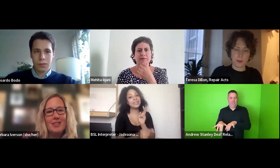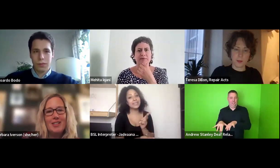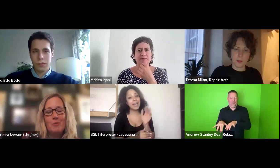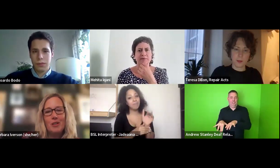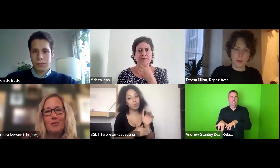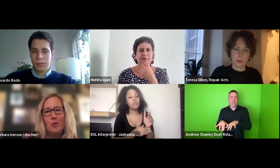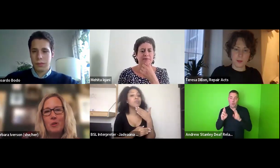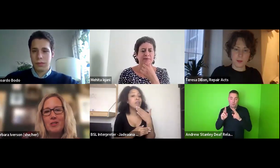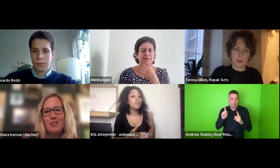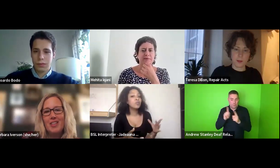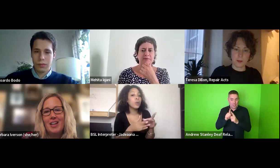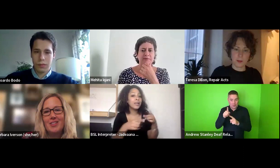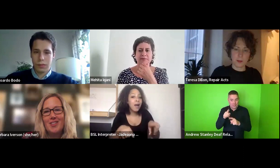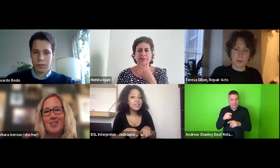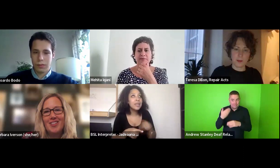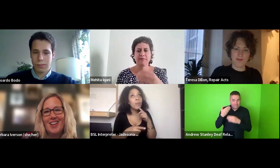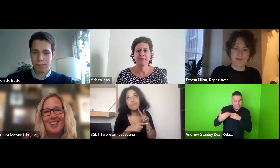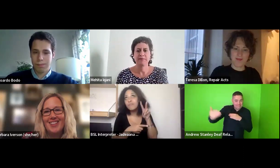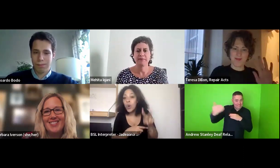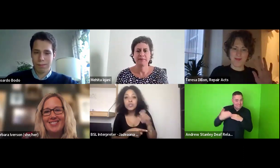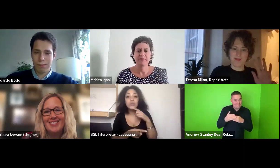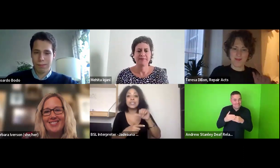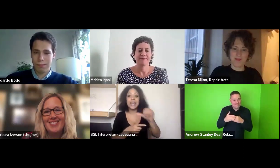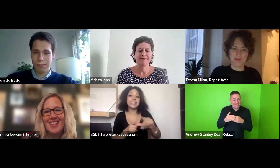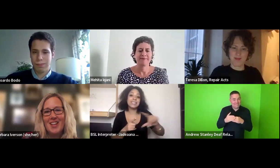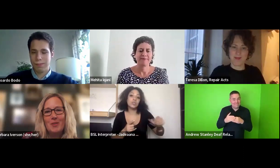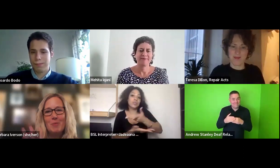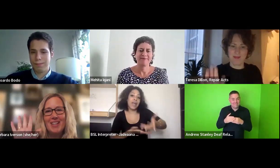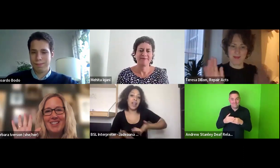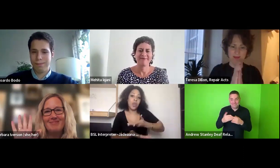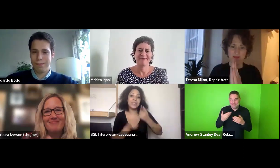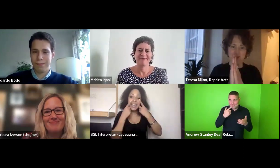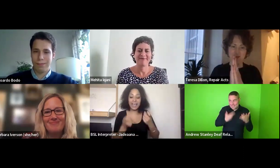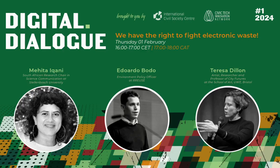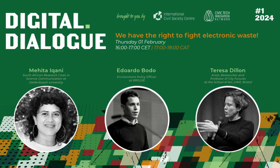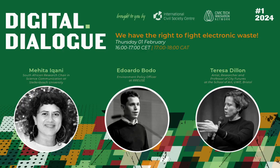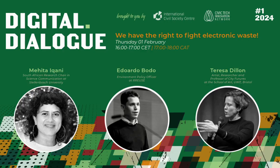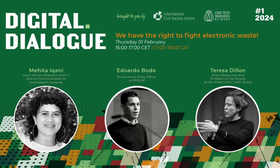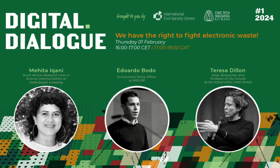joining us, and we look forward to the next digital dialogue. Take care, everybody.